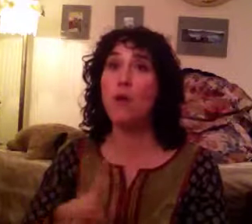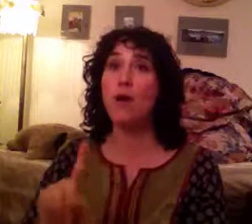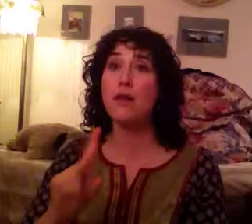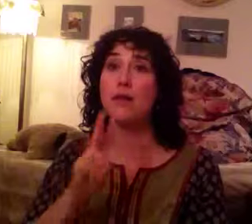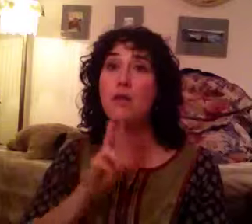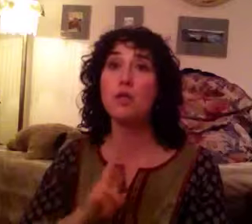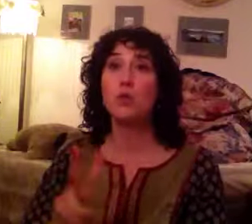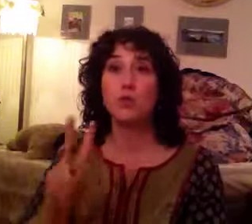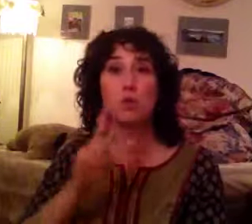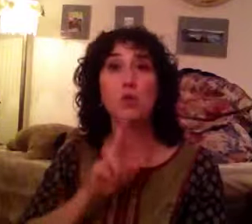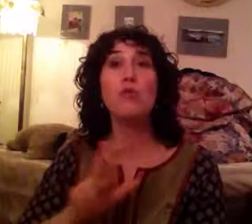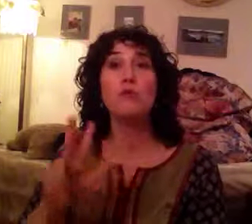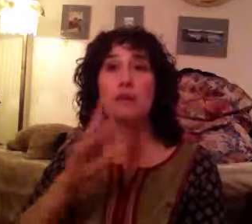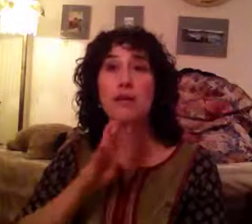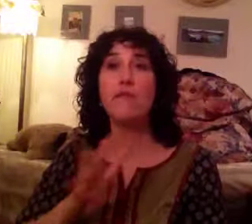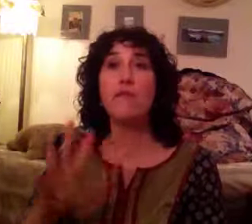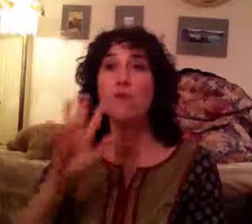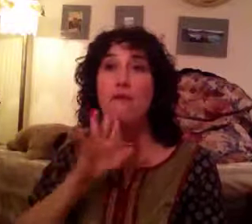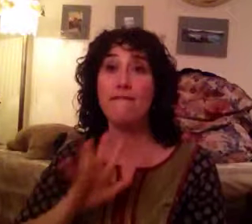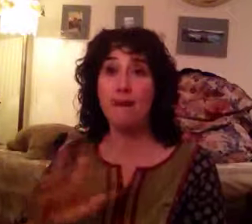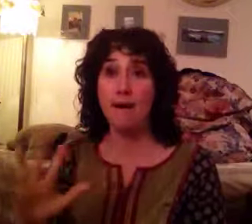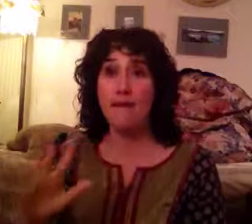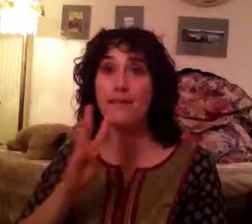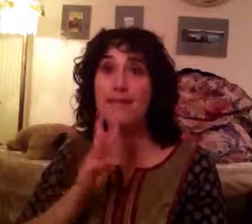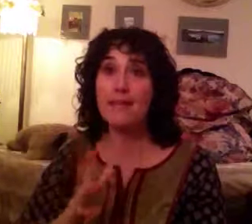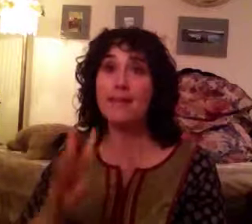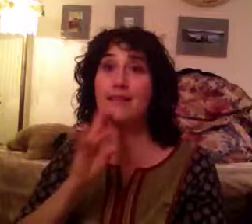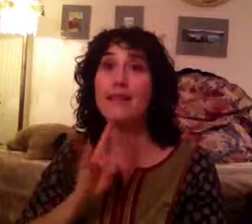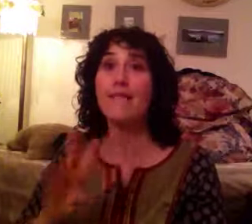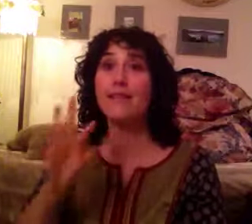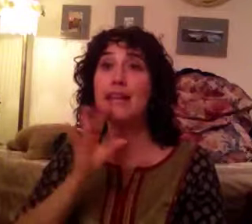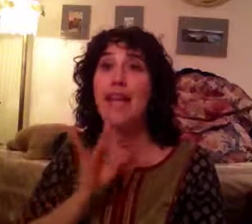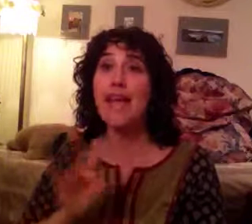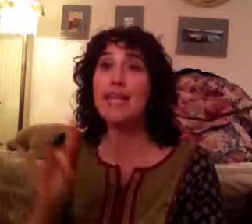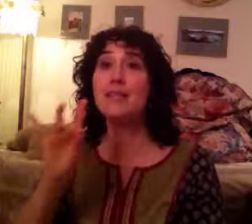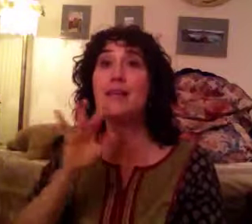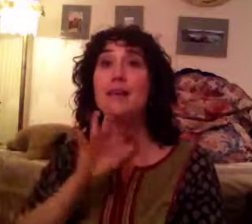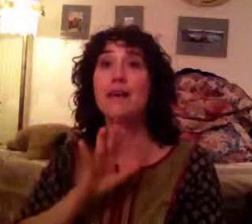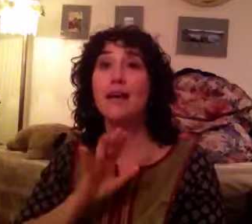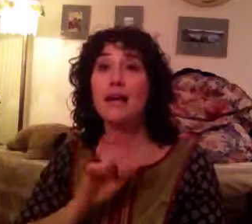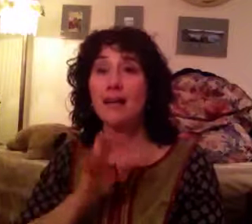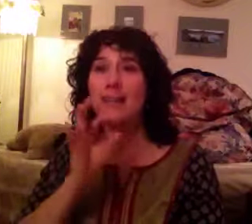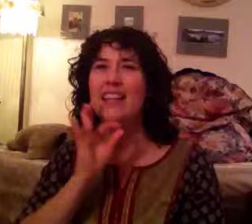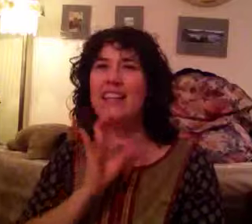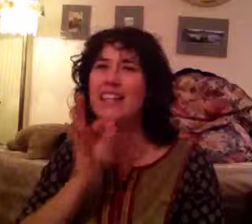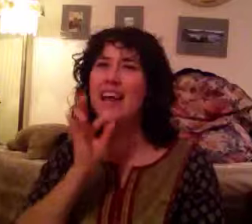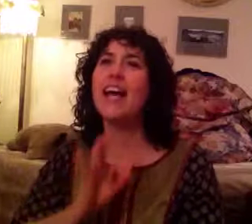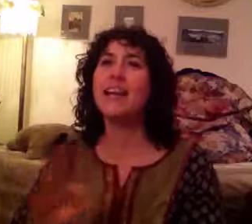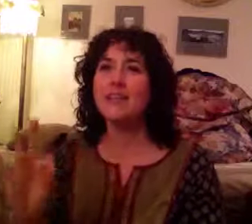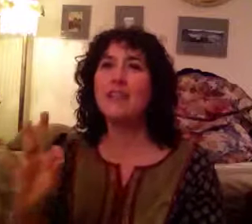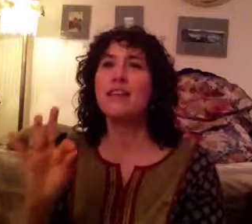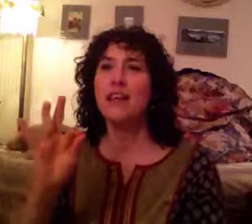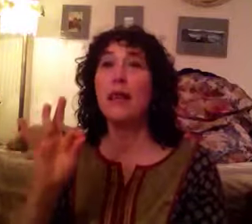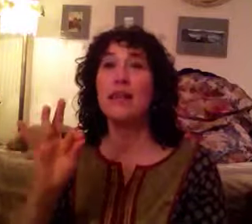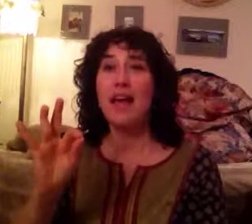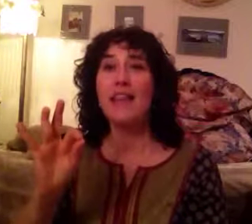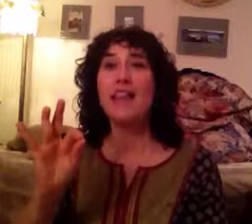1, 2, 3, 4, 5, 6, 7, 8, 9, and then